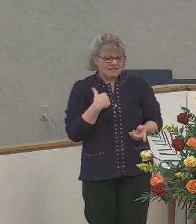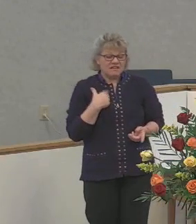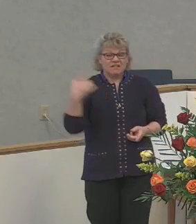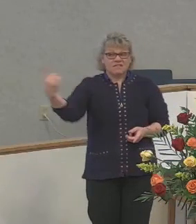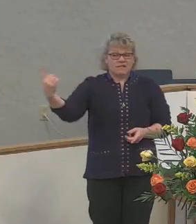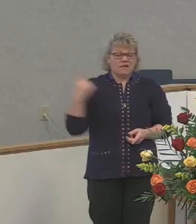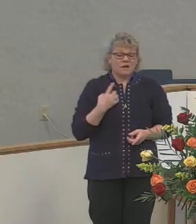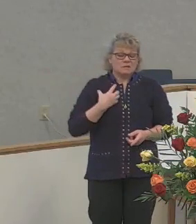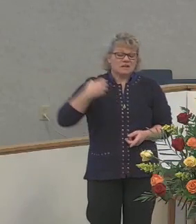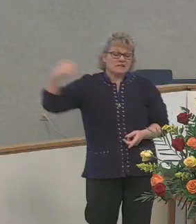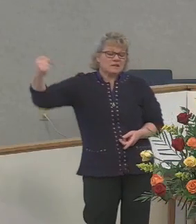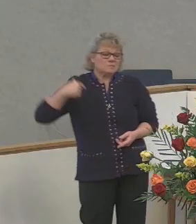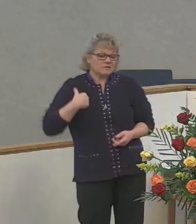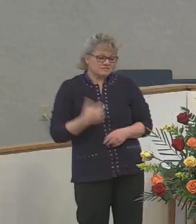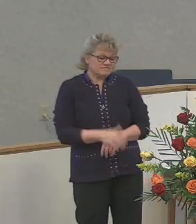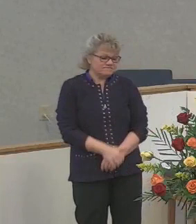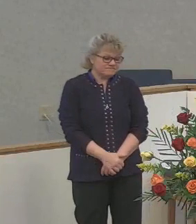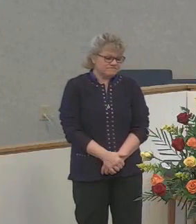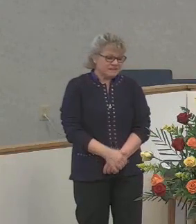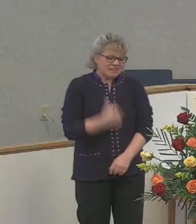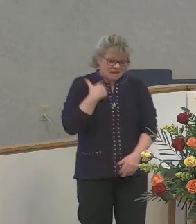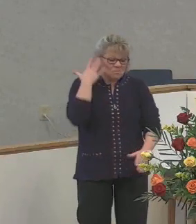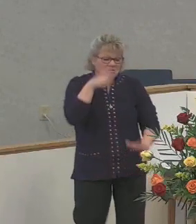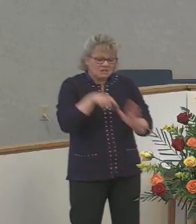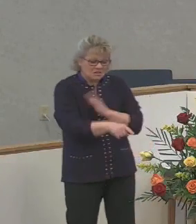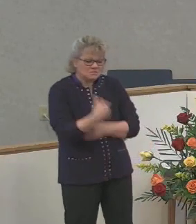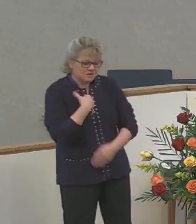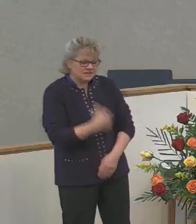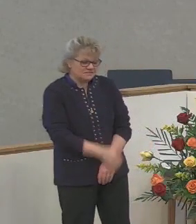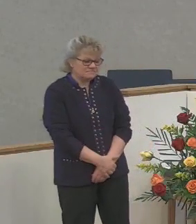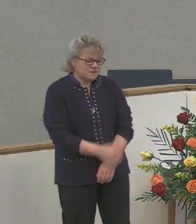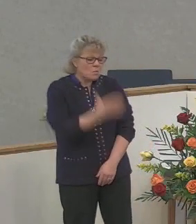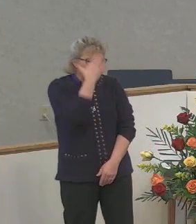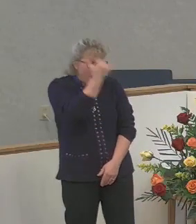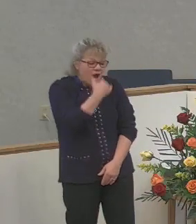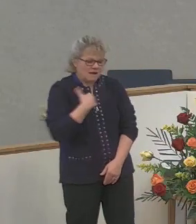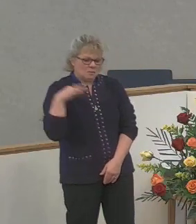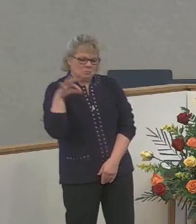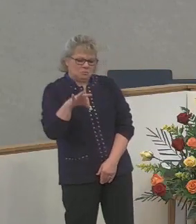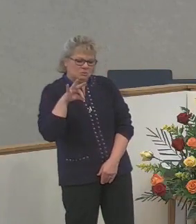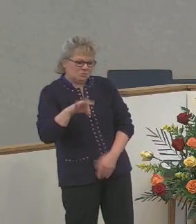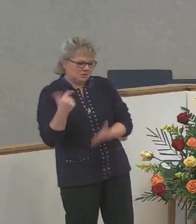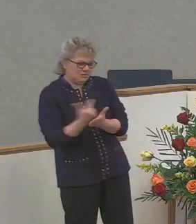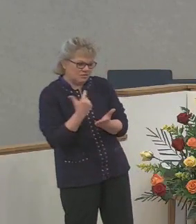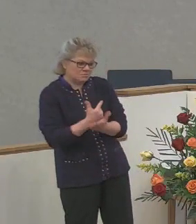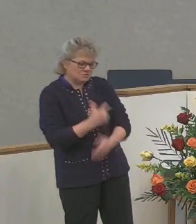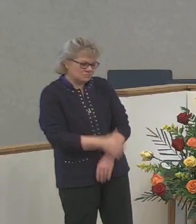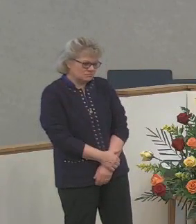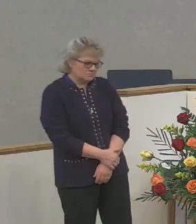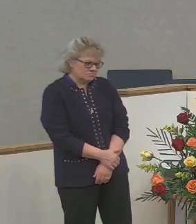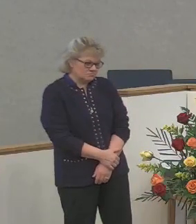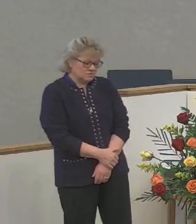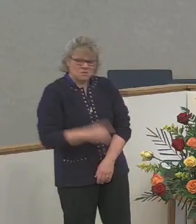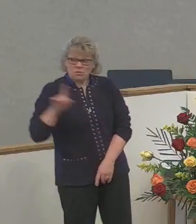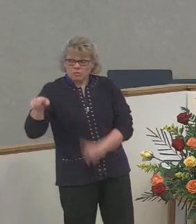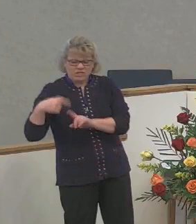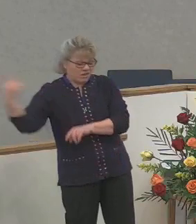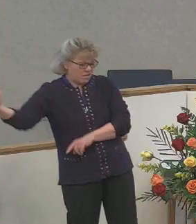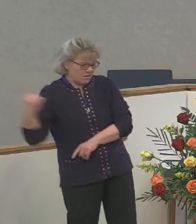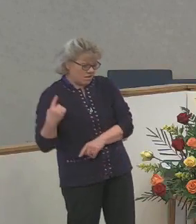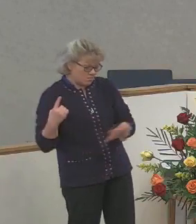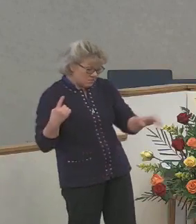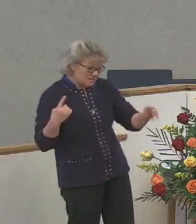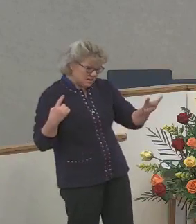for me. They're going to kill me for preaching the gospel." And he said, "When they come for me,